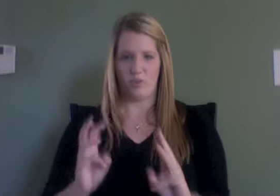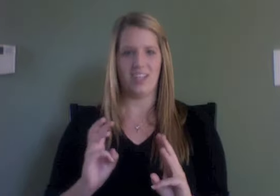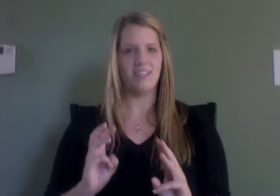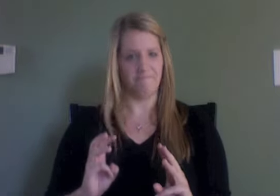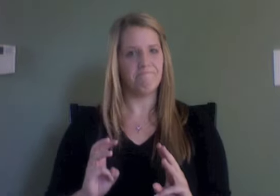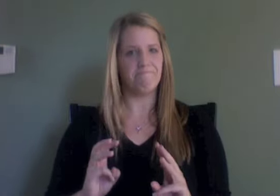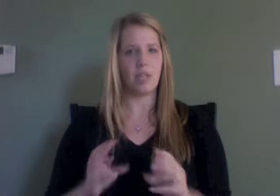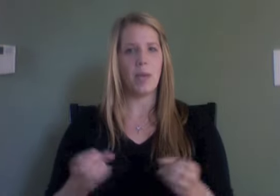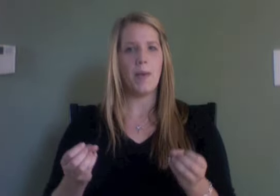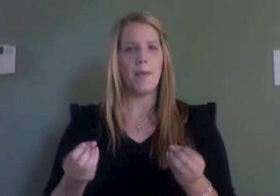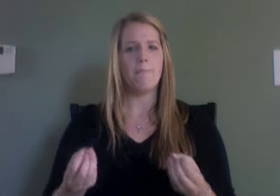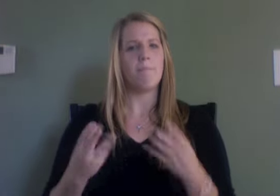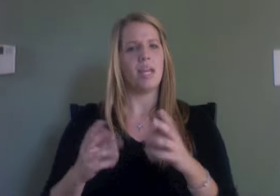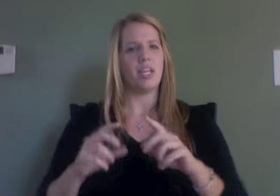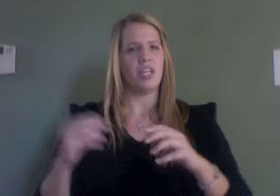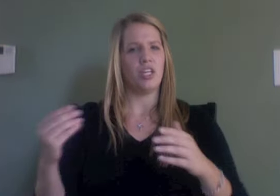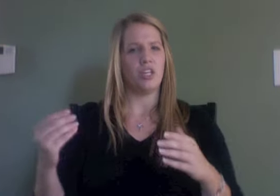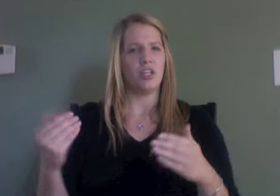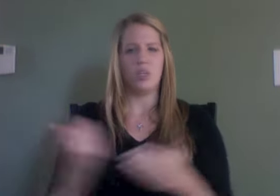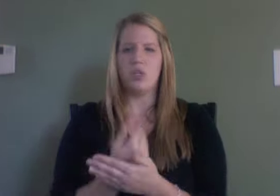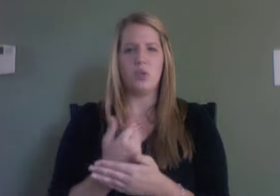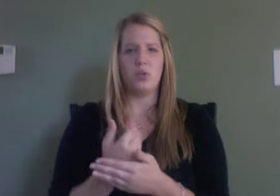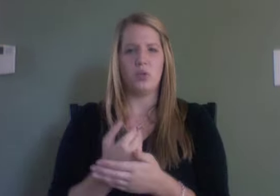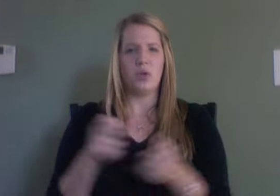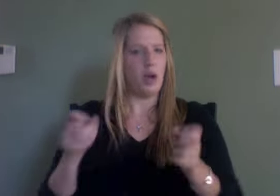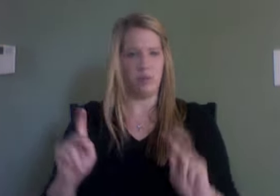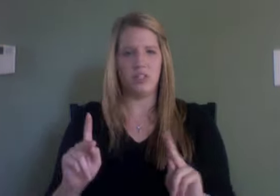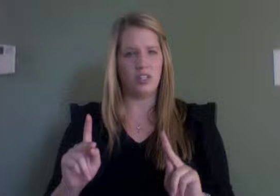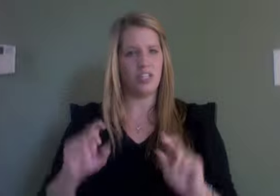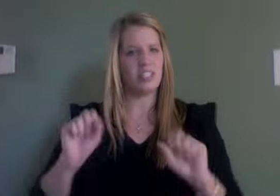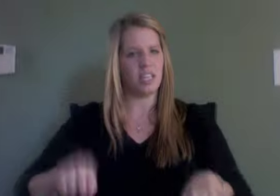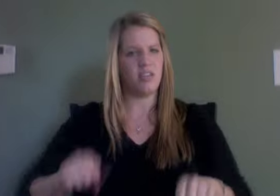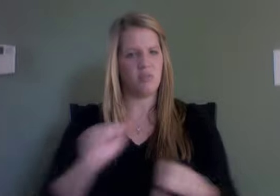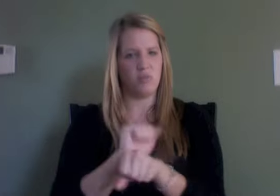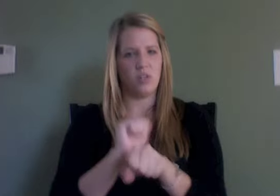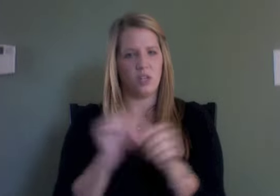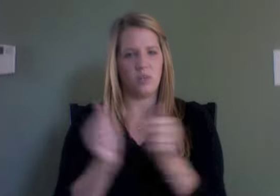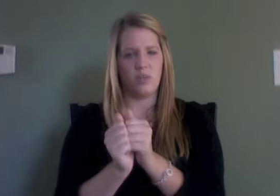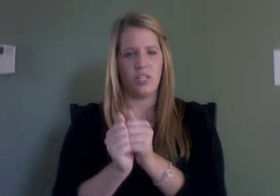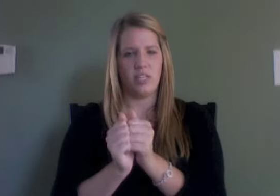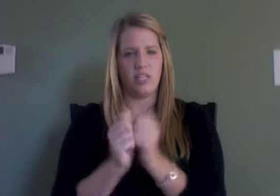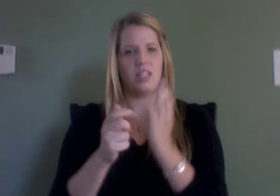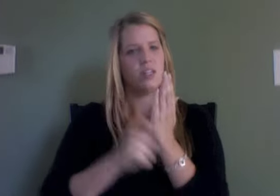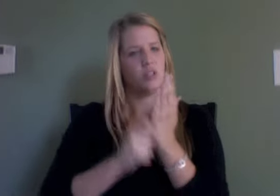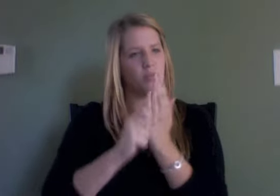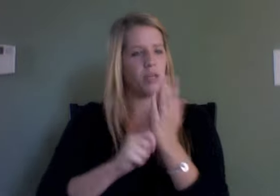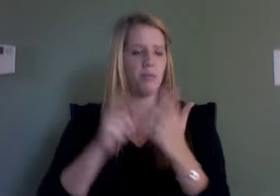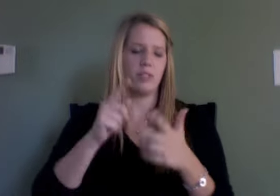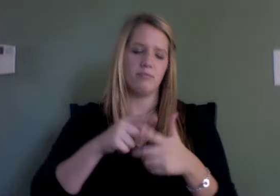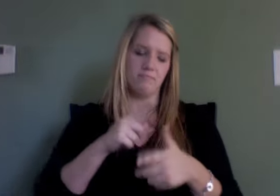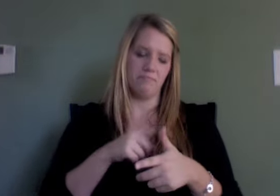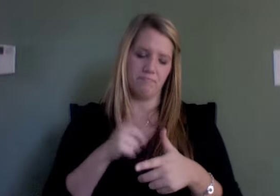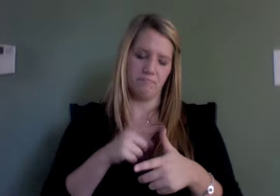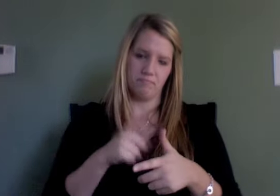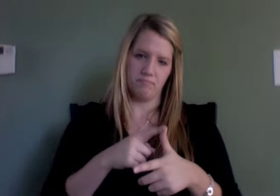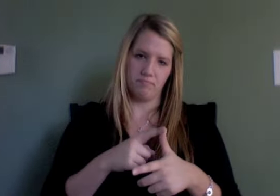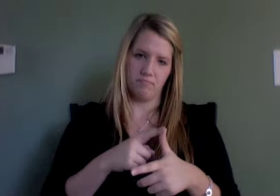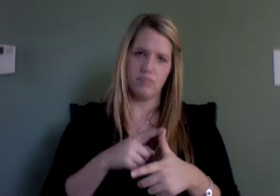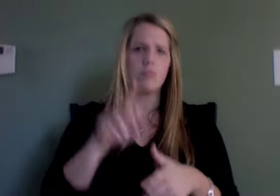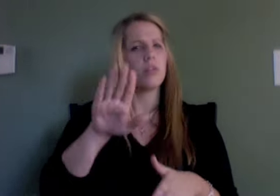I think, there's kind of things like working with newspapers, but you can use photography in all sorts of positions. Like, do you have something that